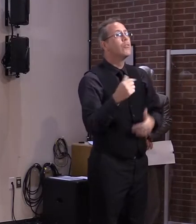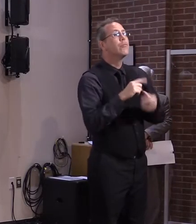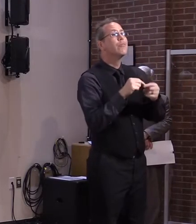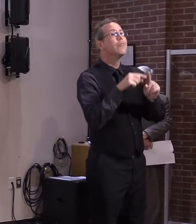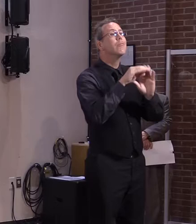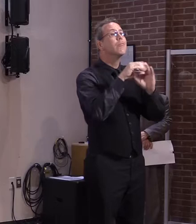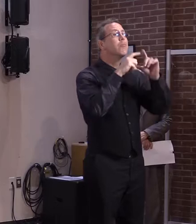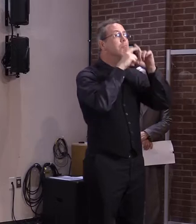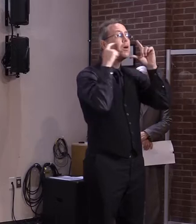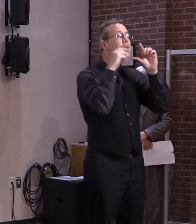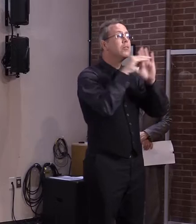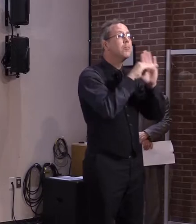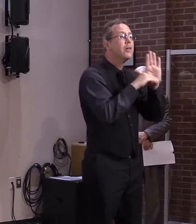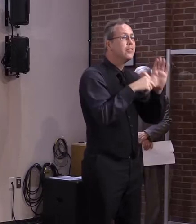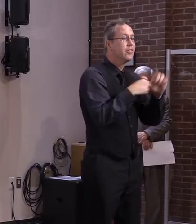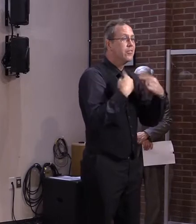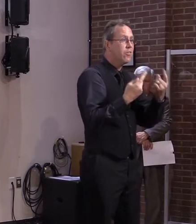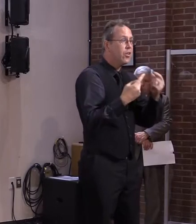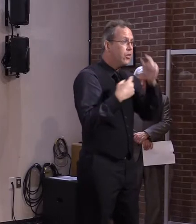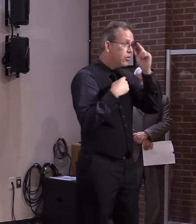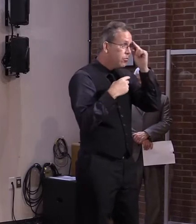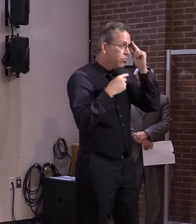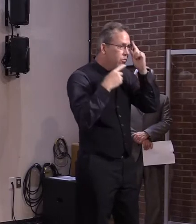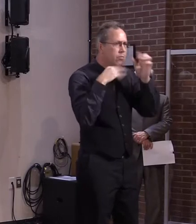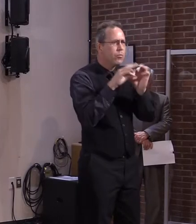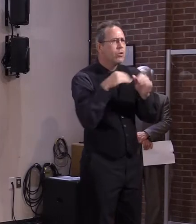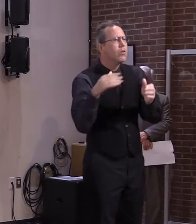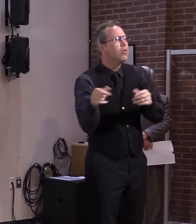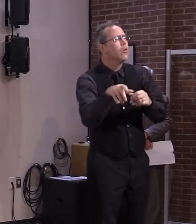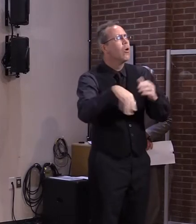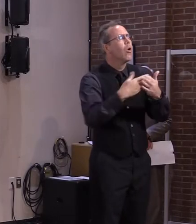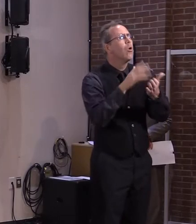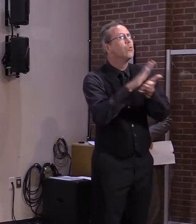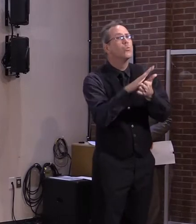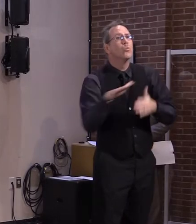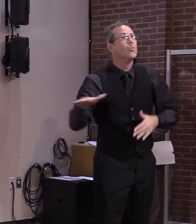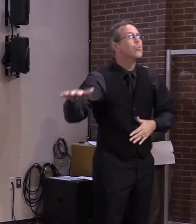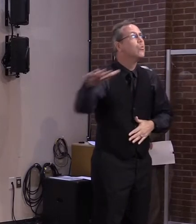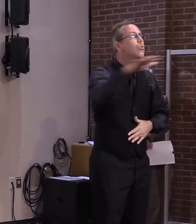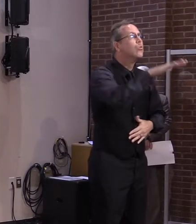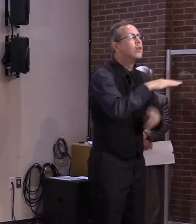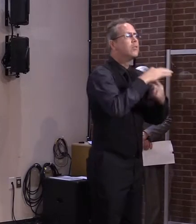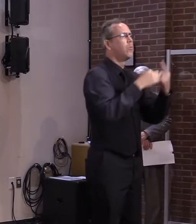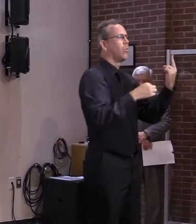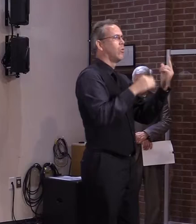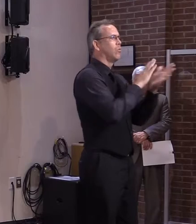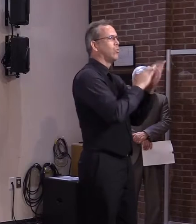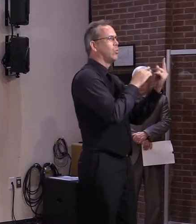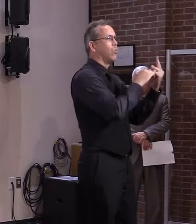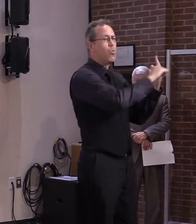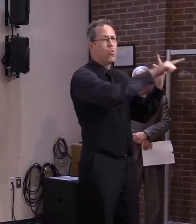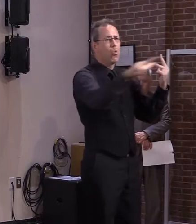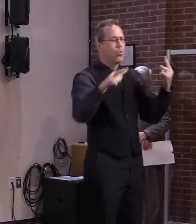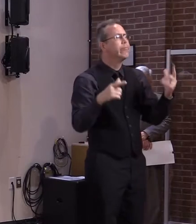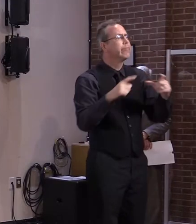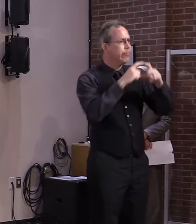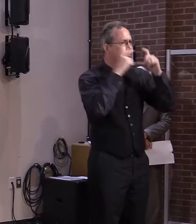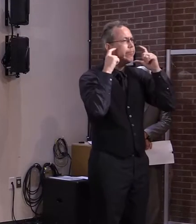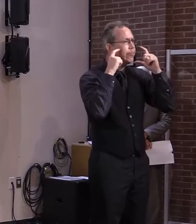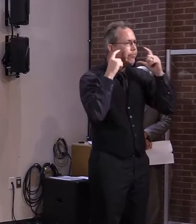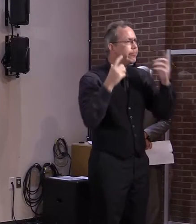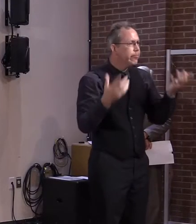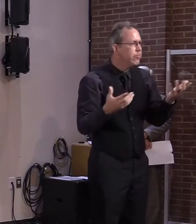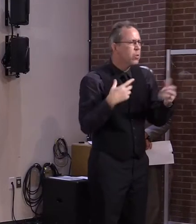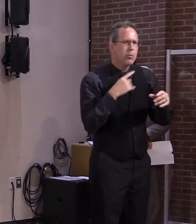but one has a masking requirement, which means we effectively have a mask mandate in schools.